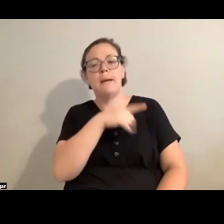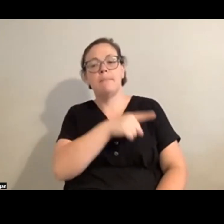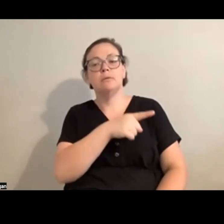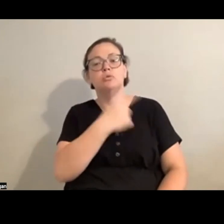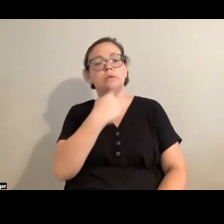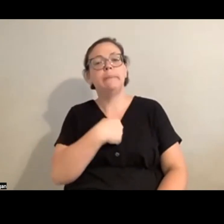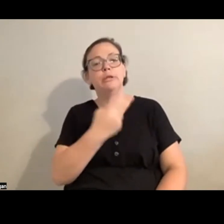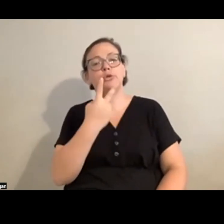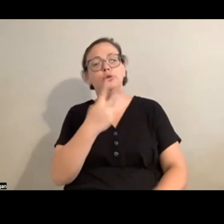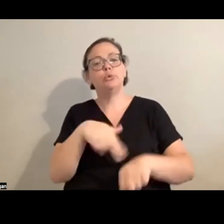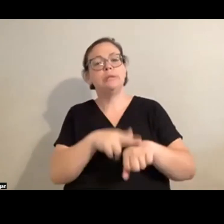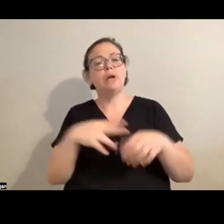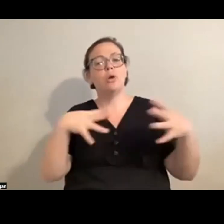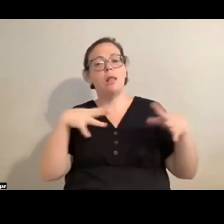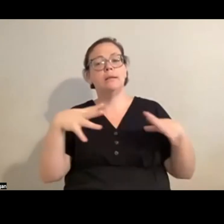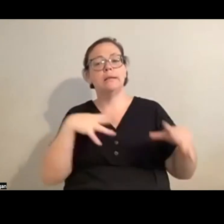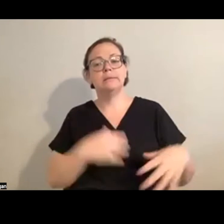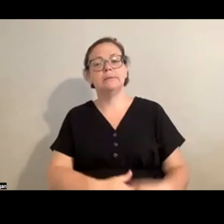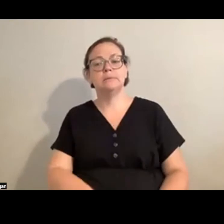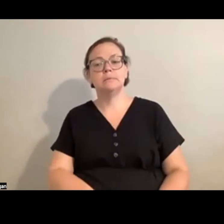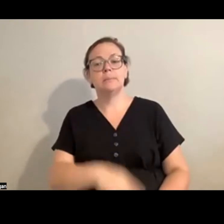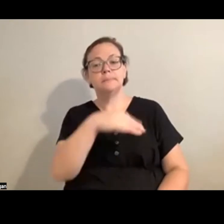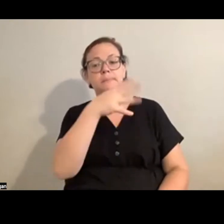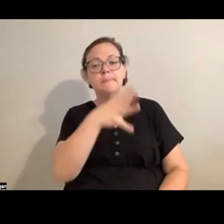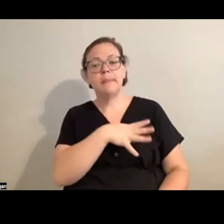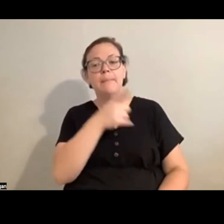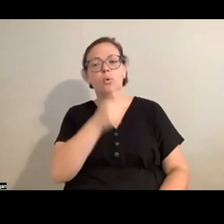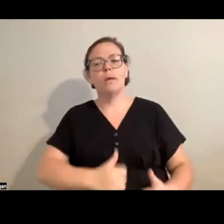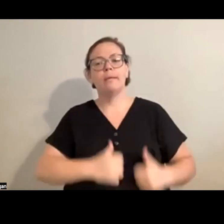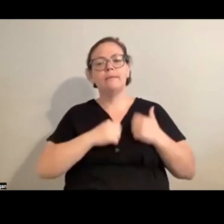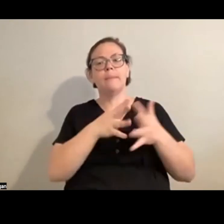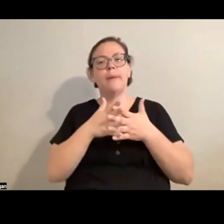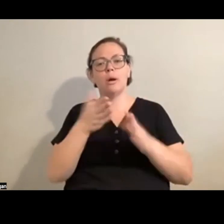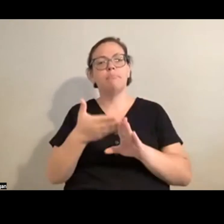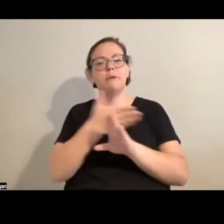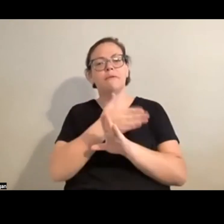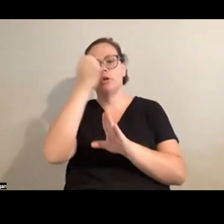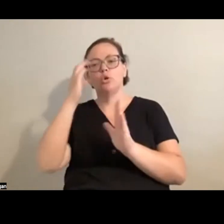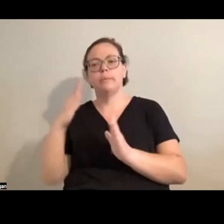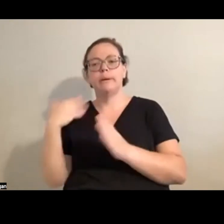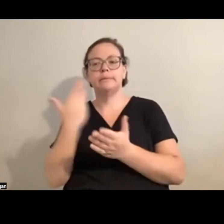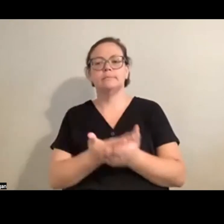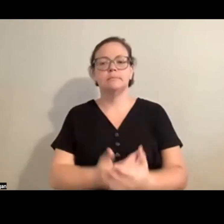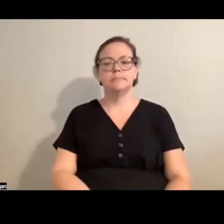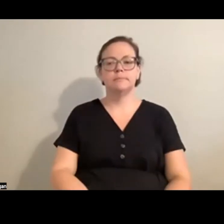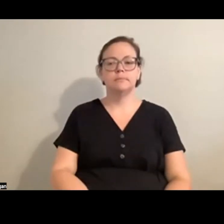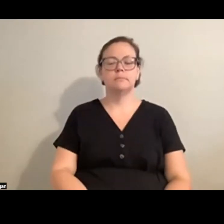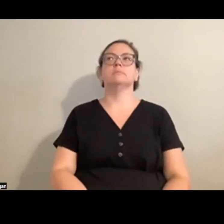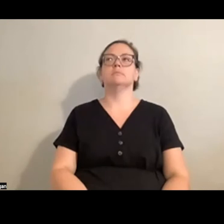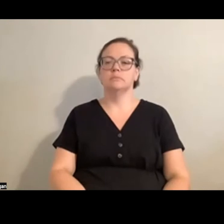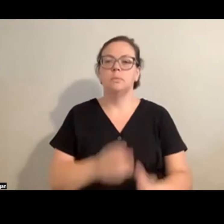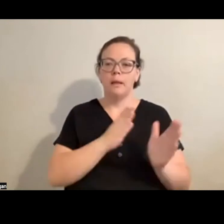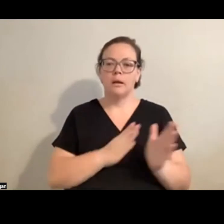name 2 national holidays? And ma'am, who lived in America before the Europeans arrived? So you plan it